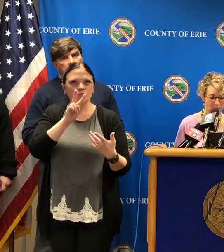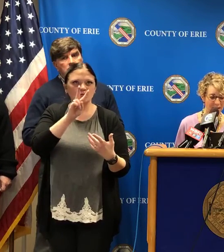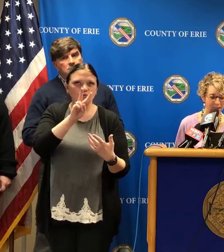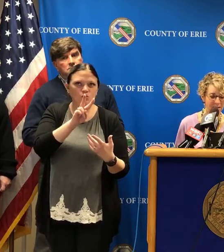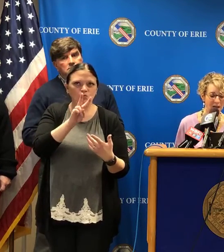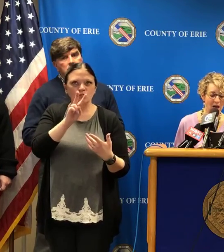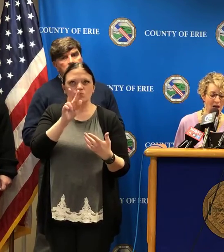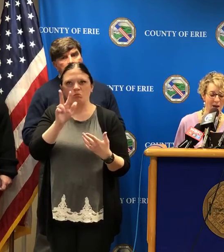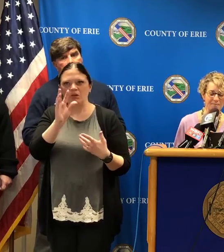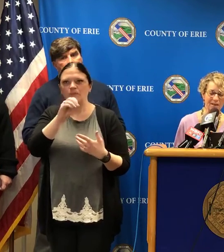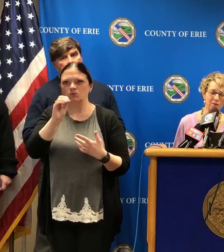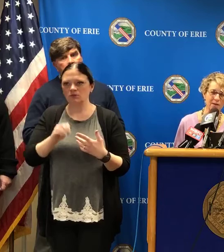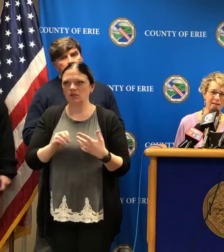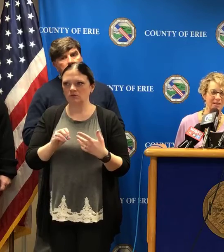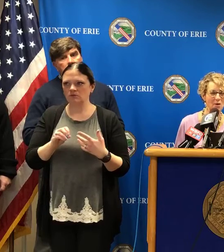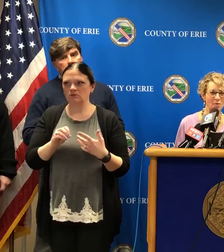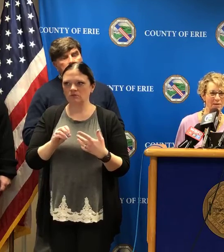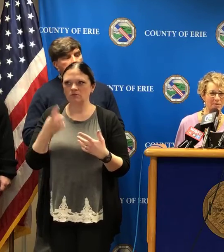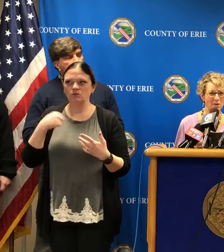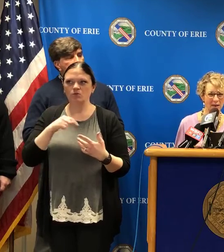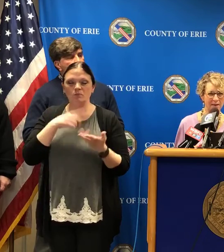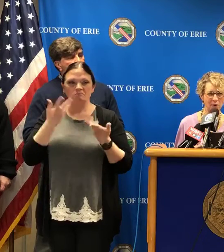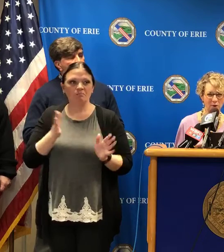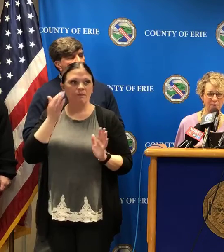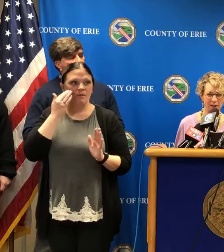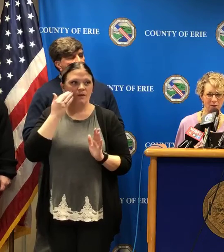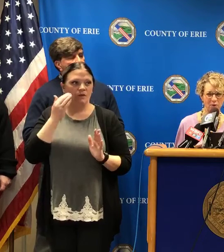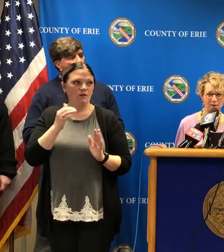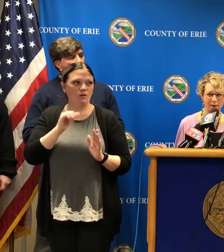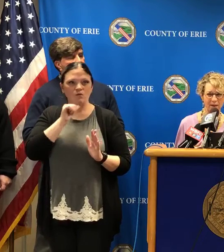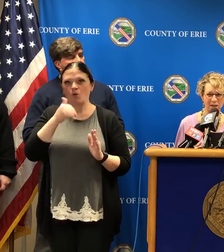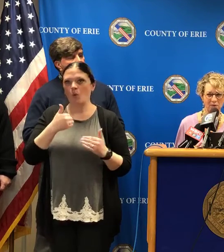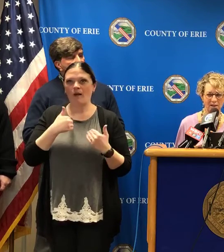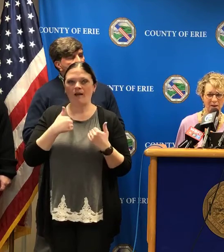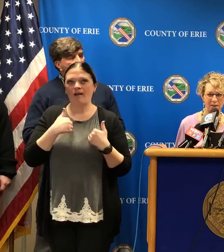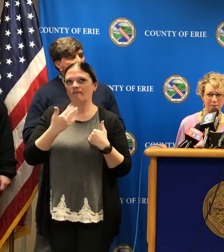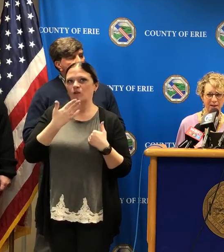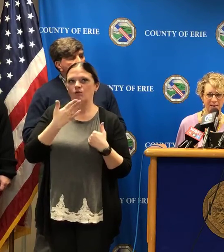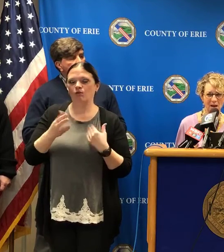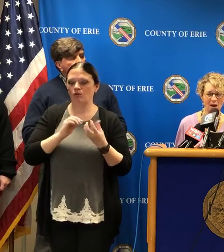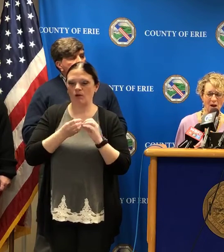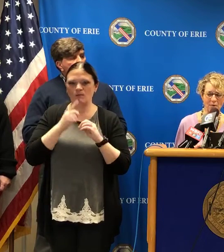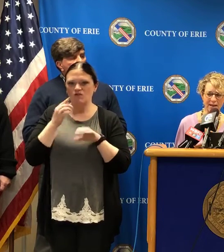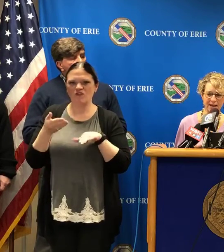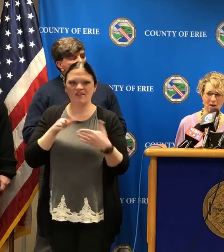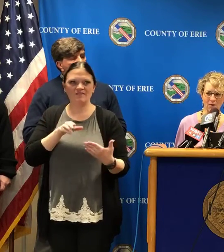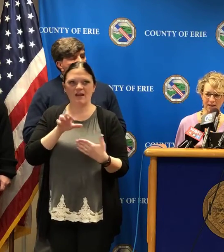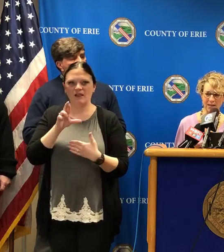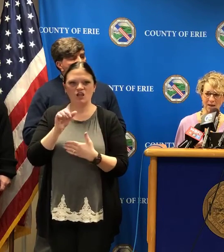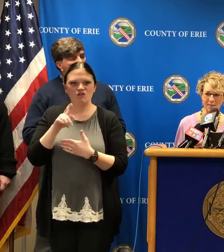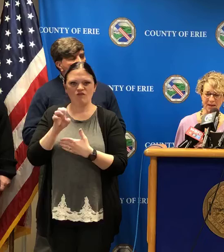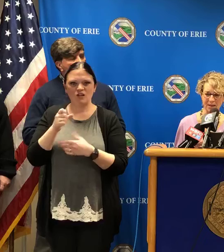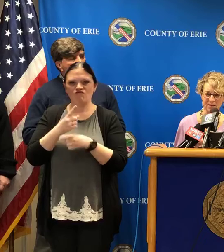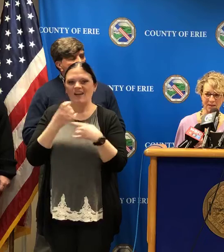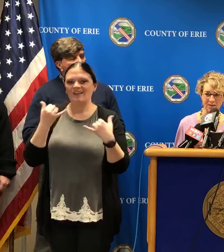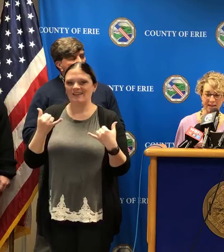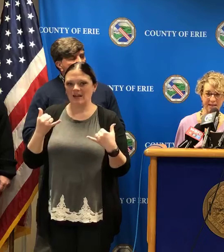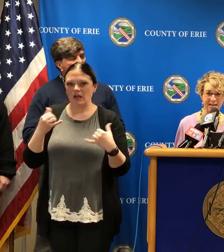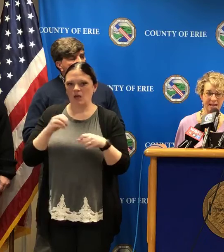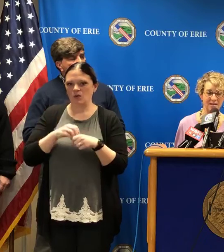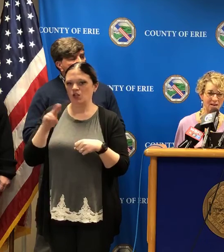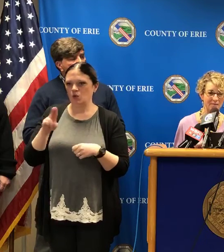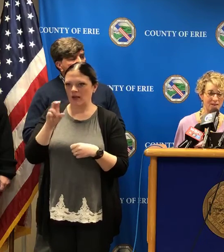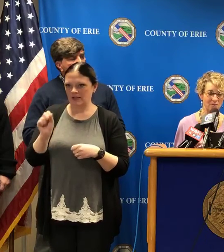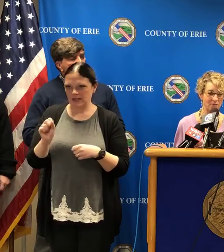and 3%. We know that we don't have good figures of our case fatality rates right now in the